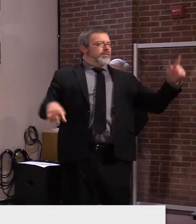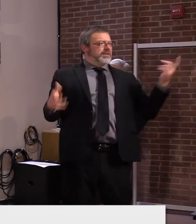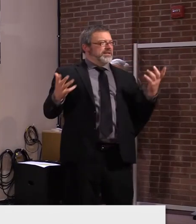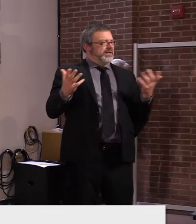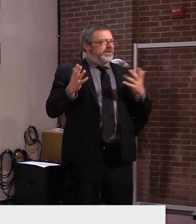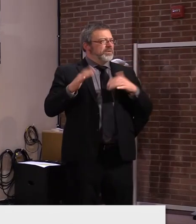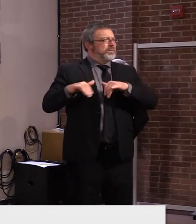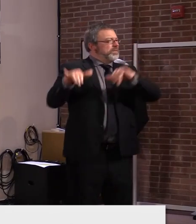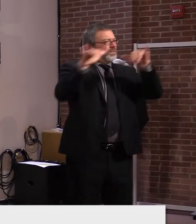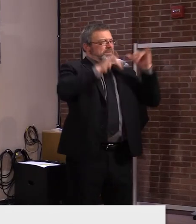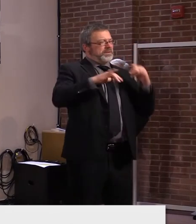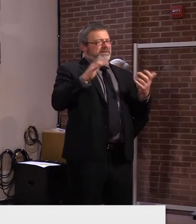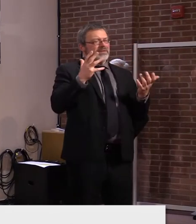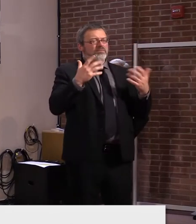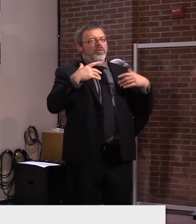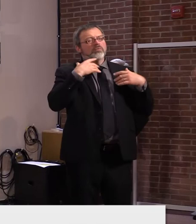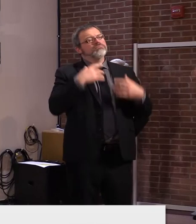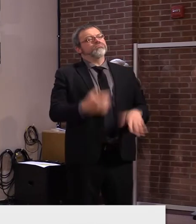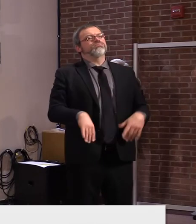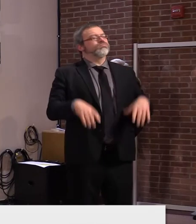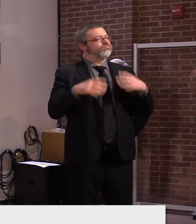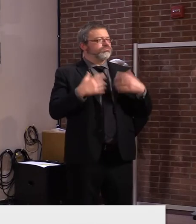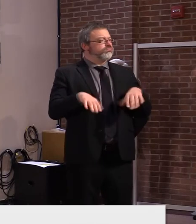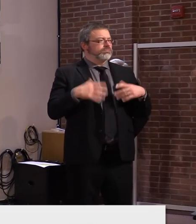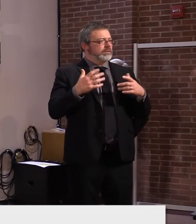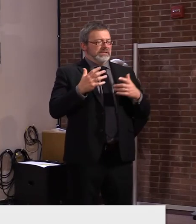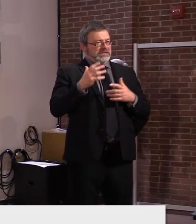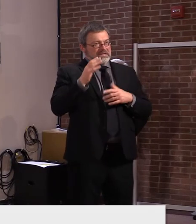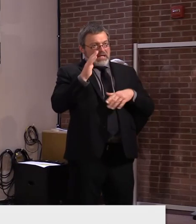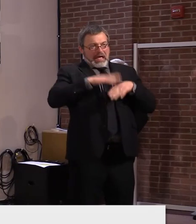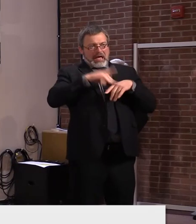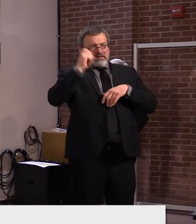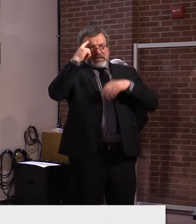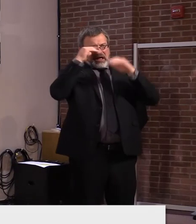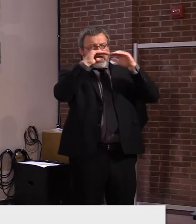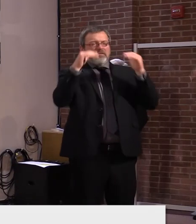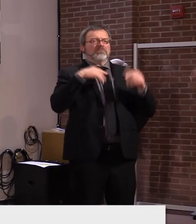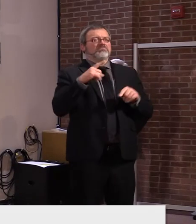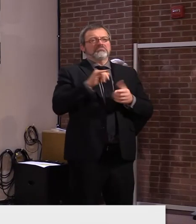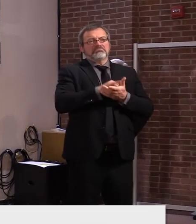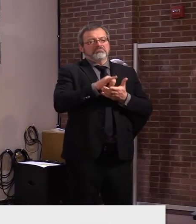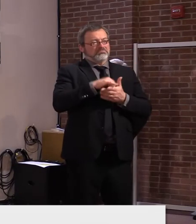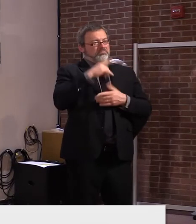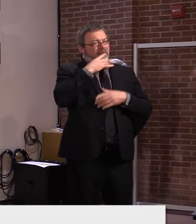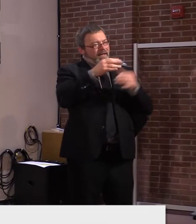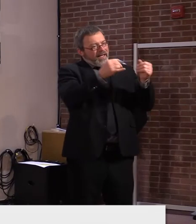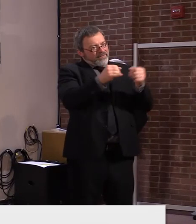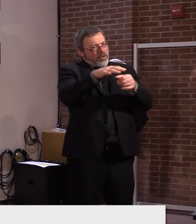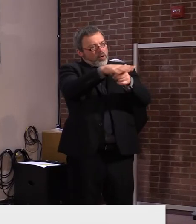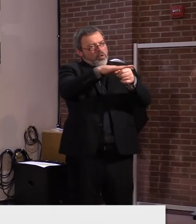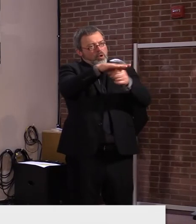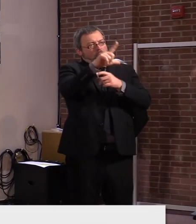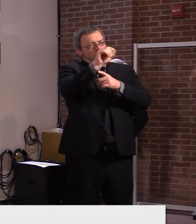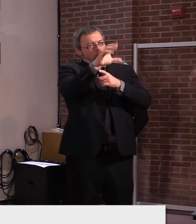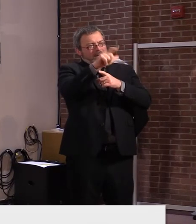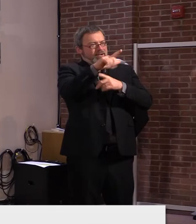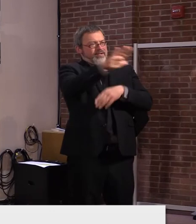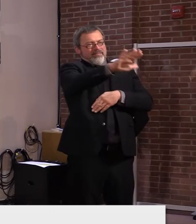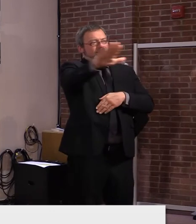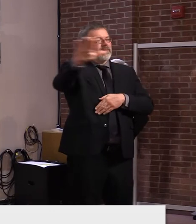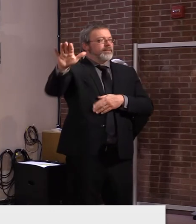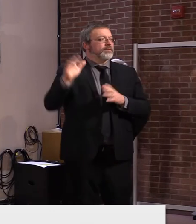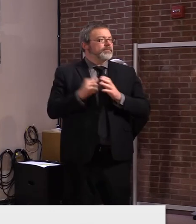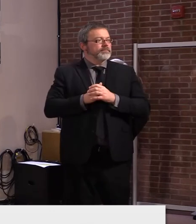policy. You had talked in announcing this program about how this had worked in Massachusetts, and